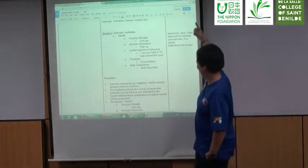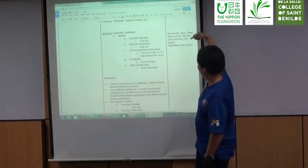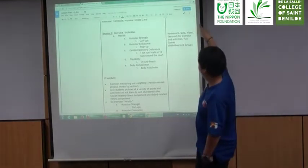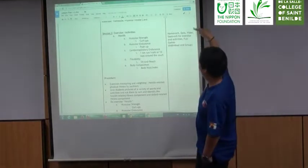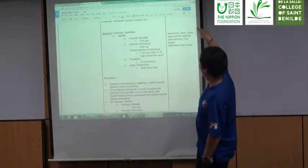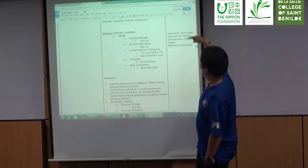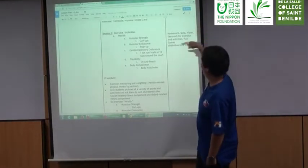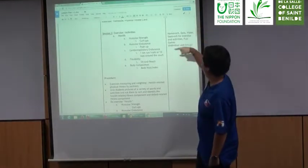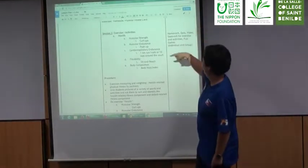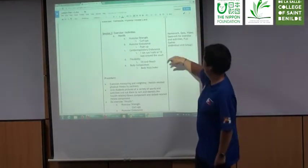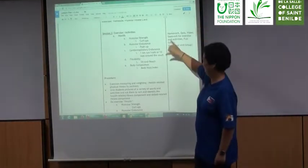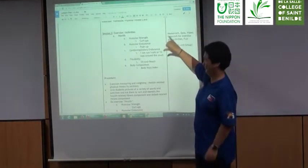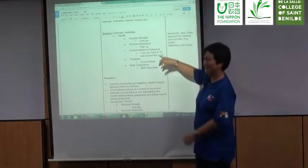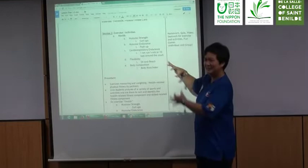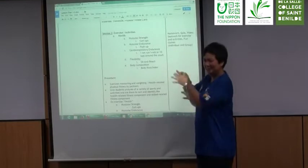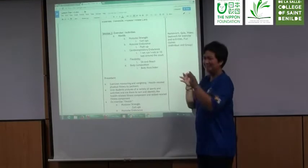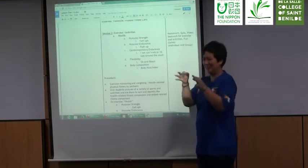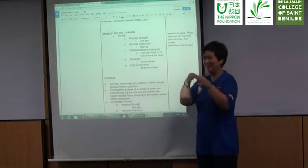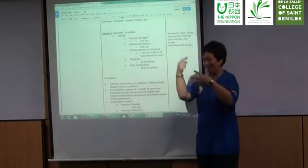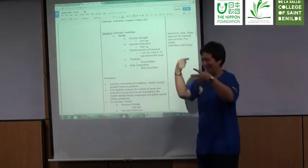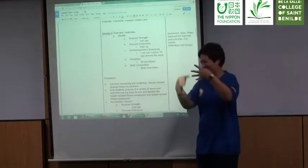far.